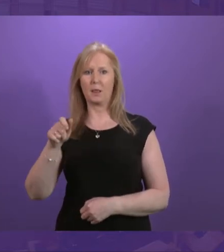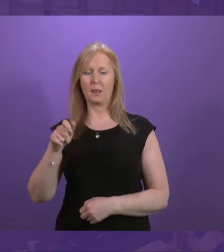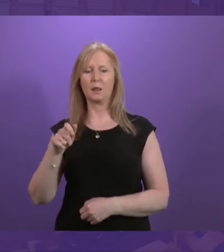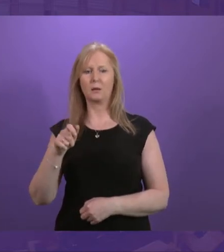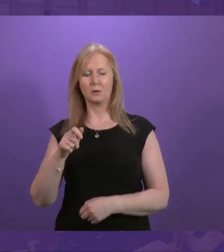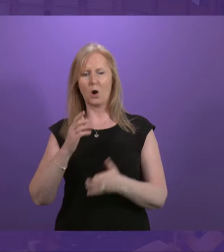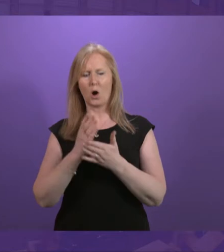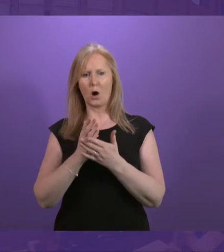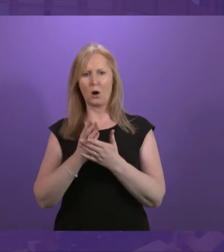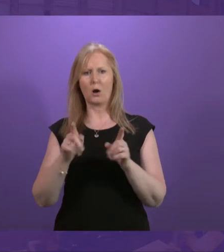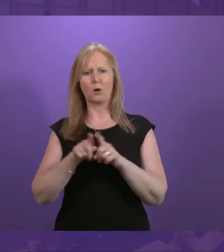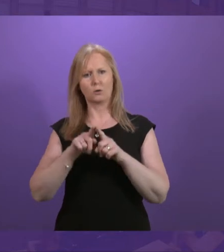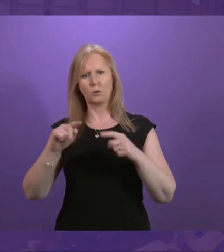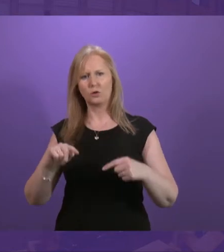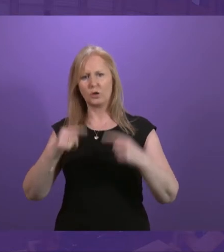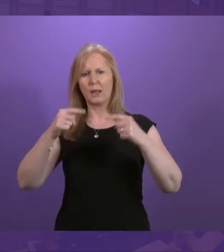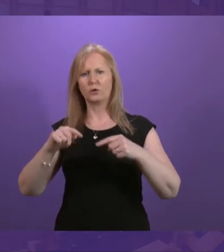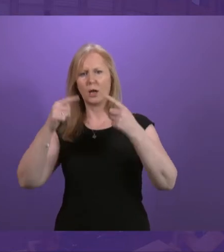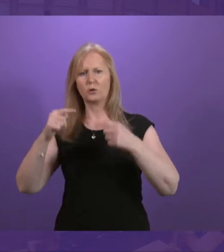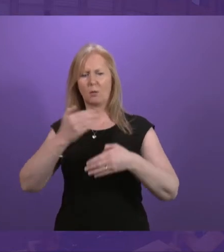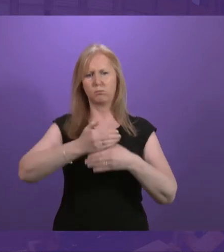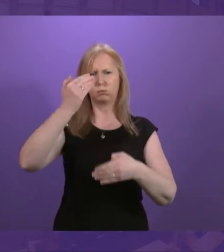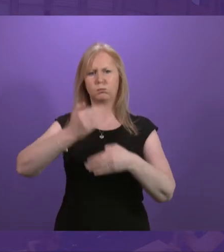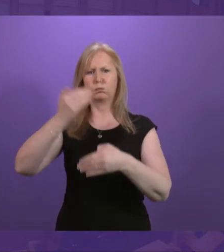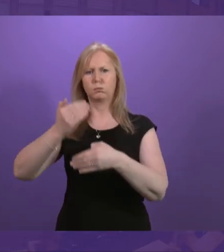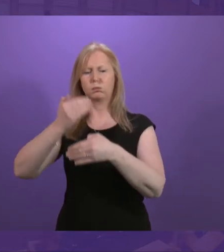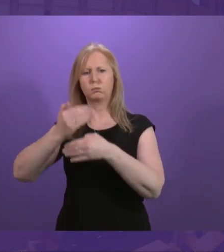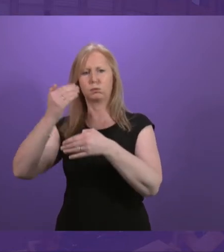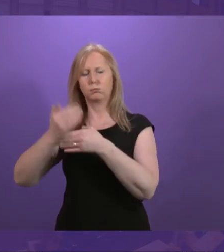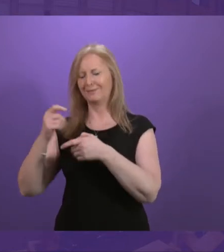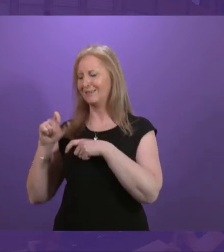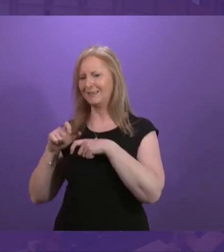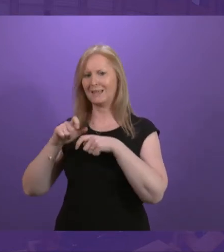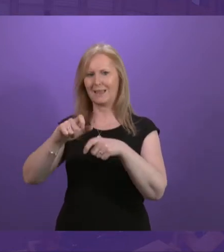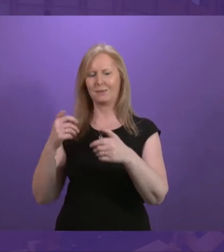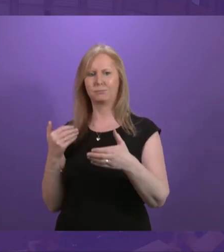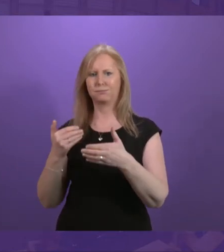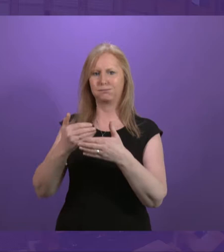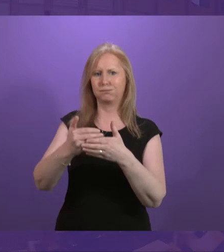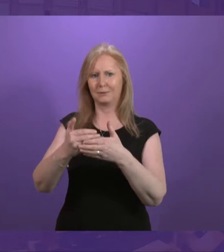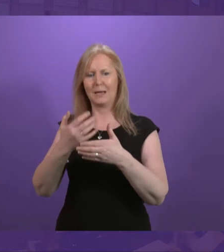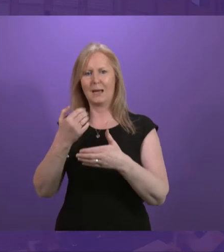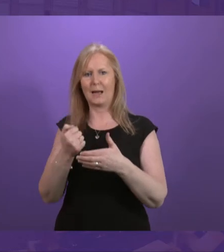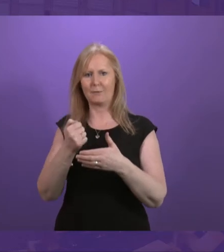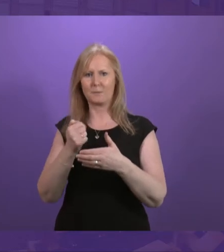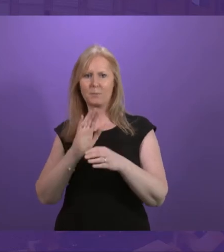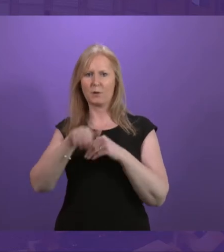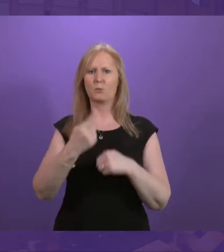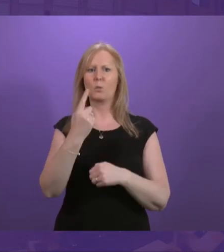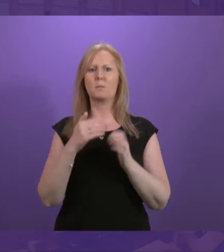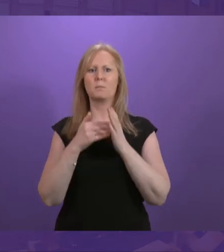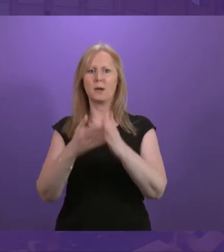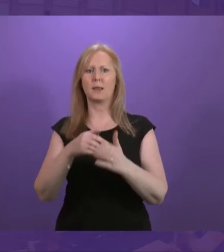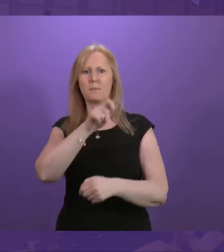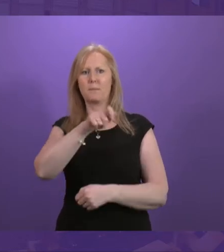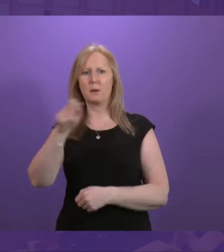to challenge the removal of those barriers that still remain to this day for the over one million individuals who